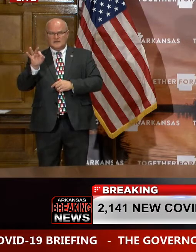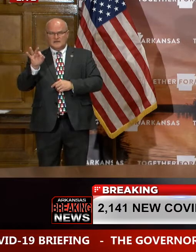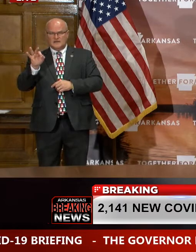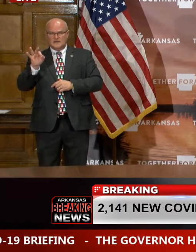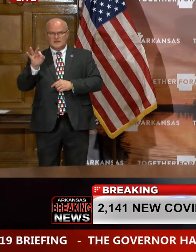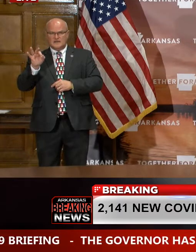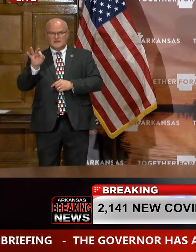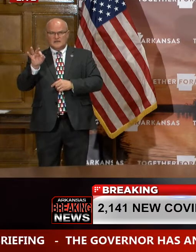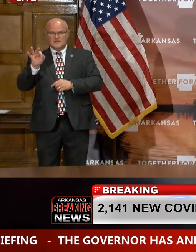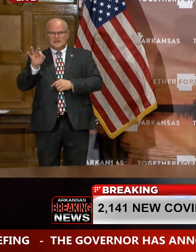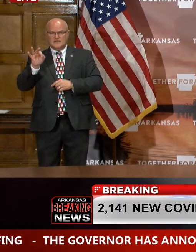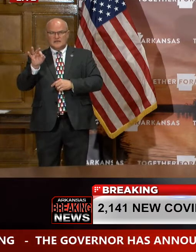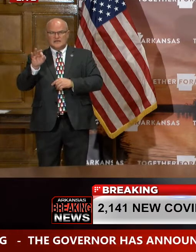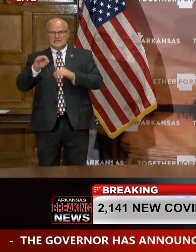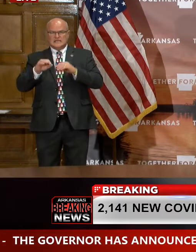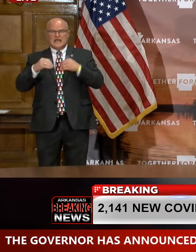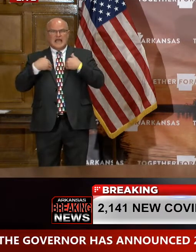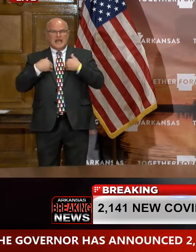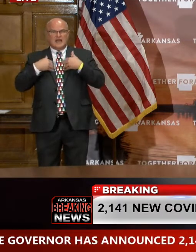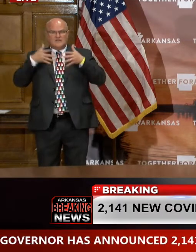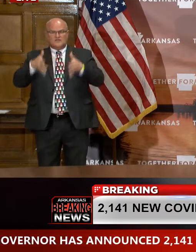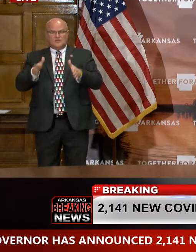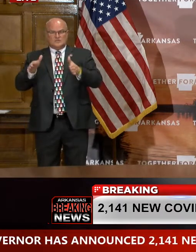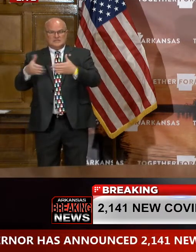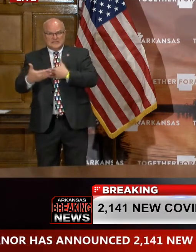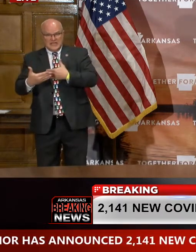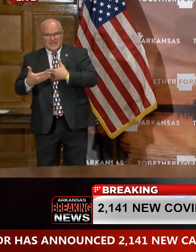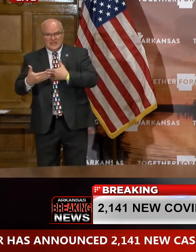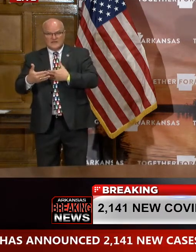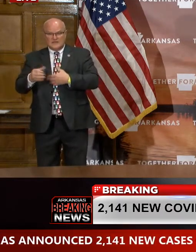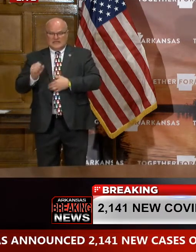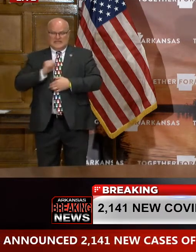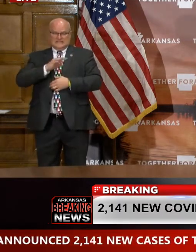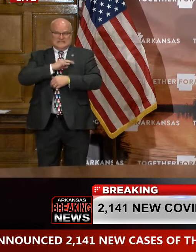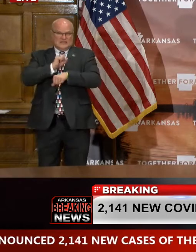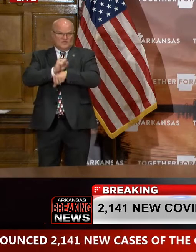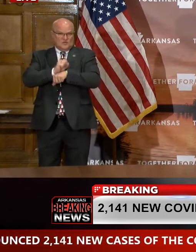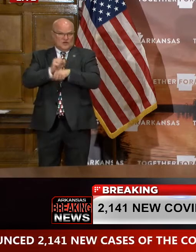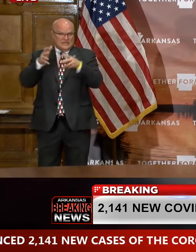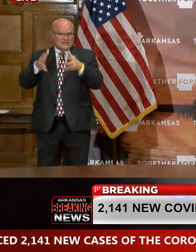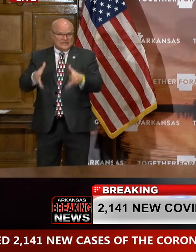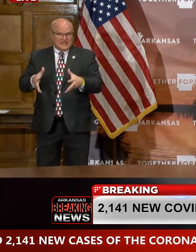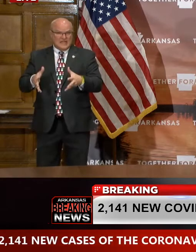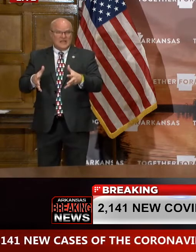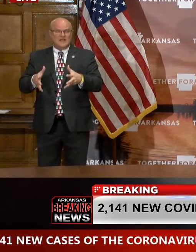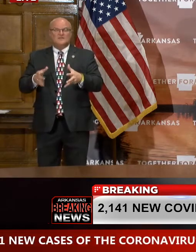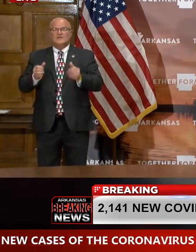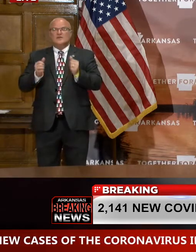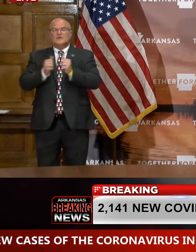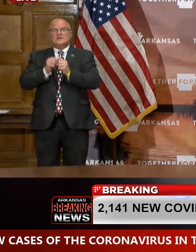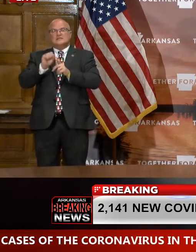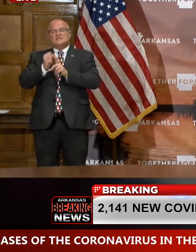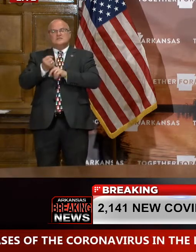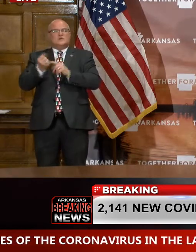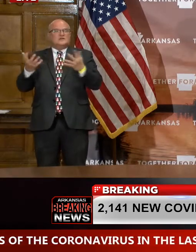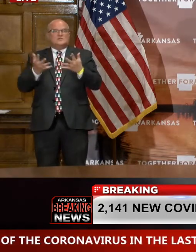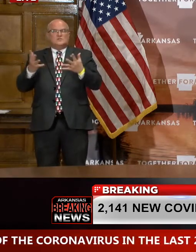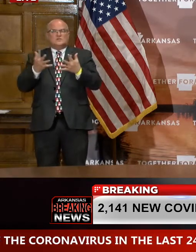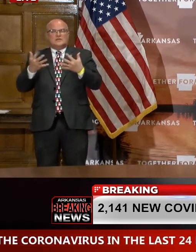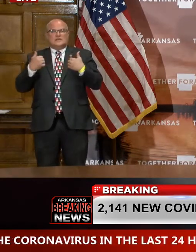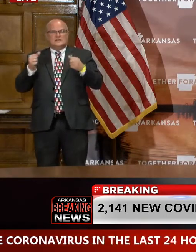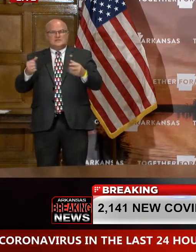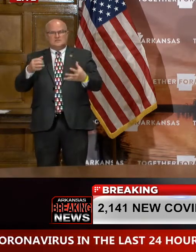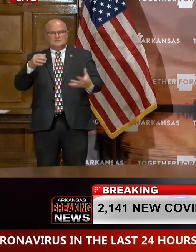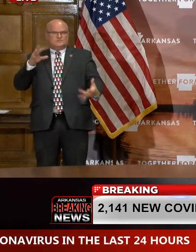whether there's capacity left in ICUs or staffing available now in ICUs, what the situation is,